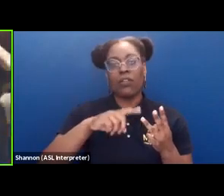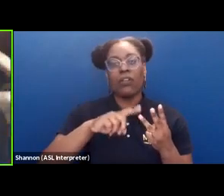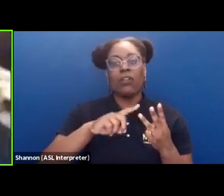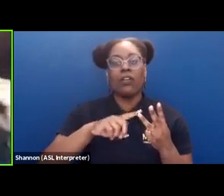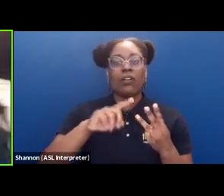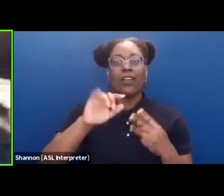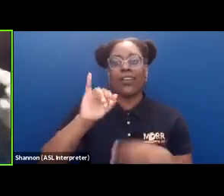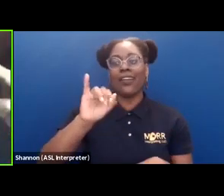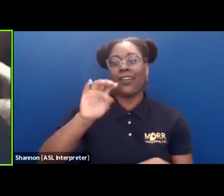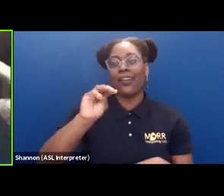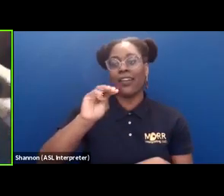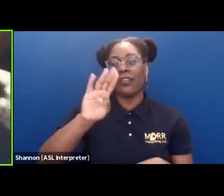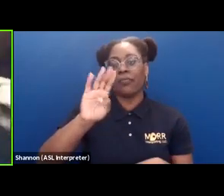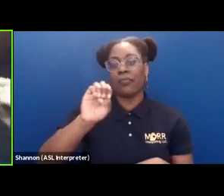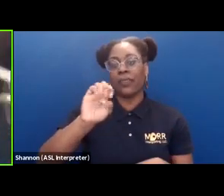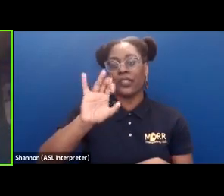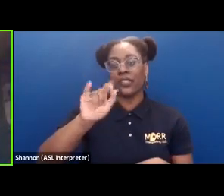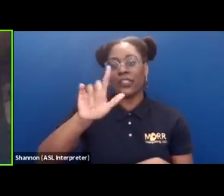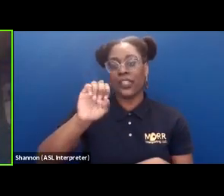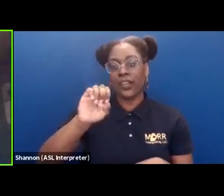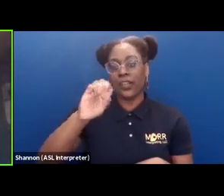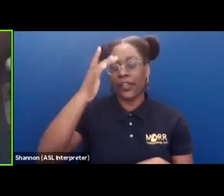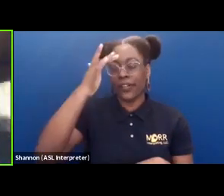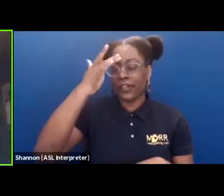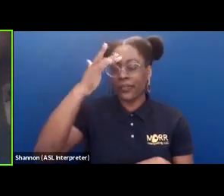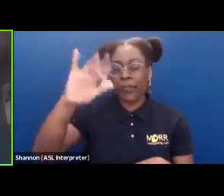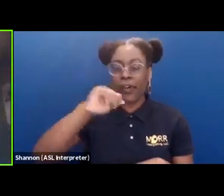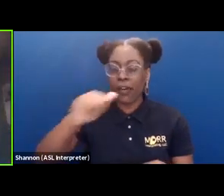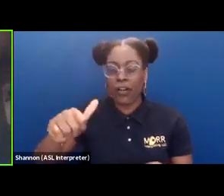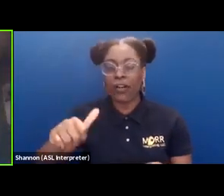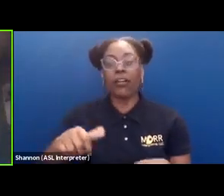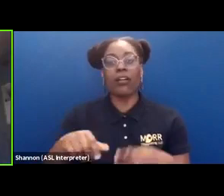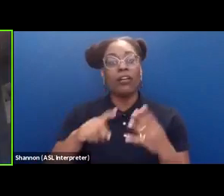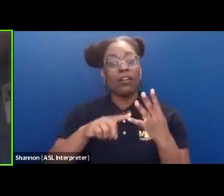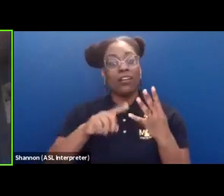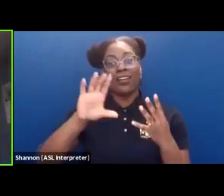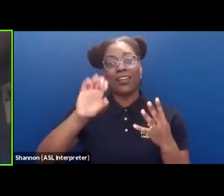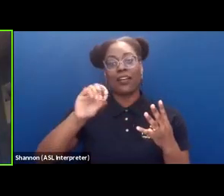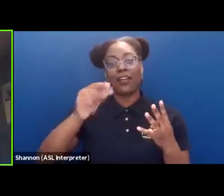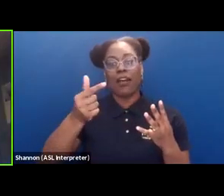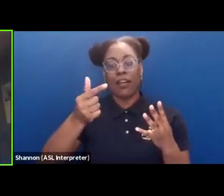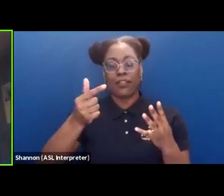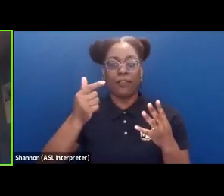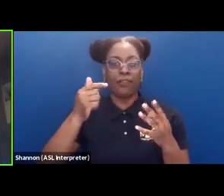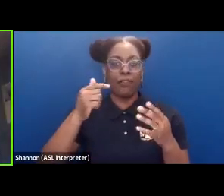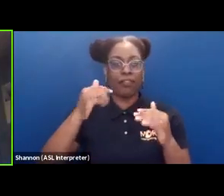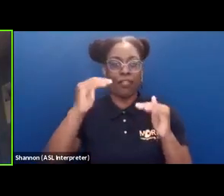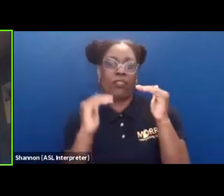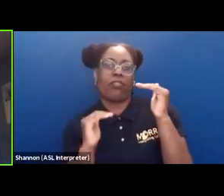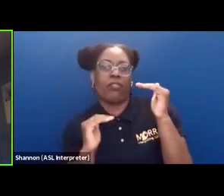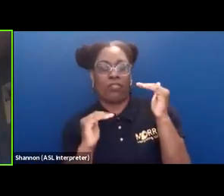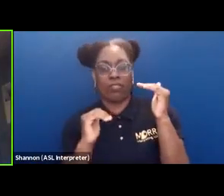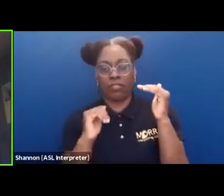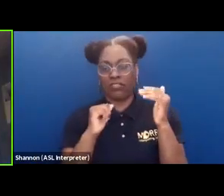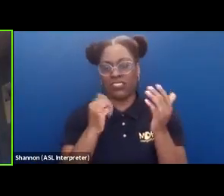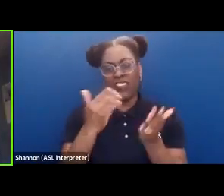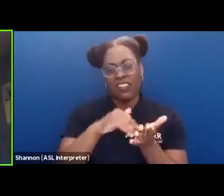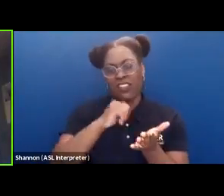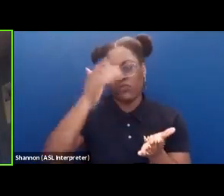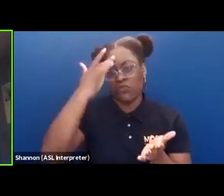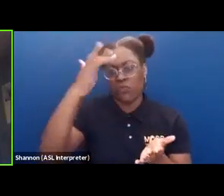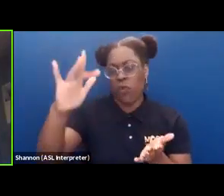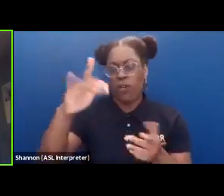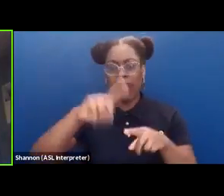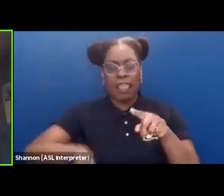imbecile, cognitively deficient. And they use these to justify the most brutal